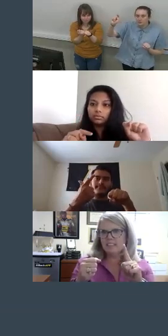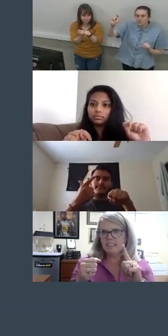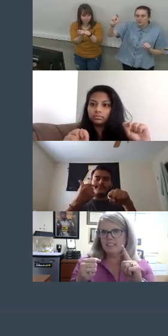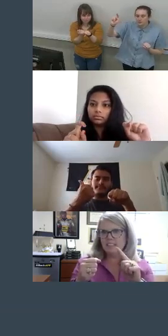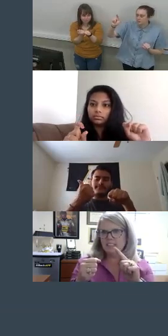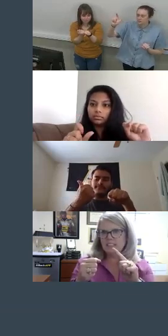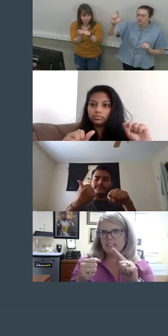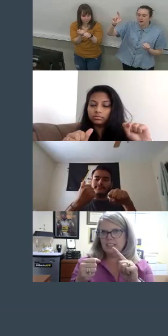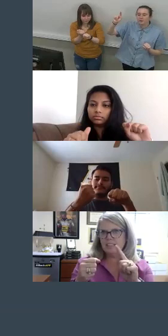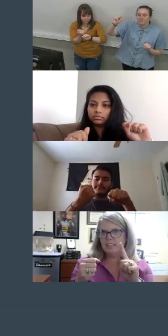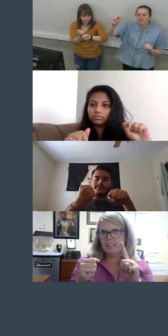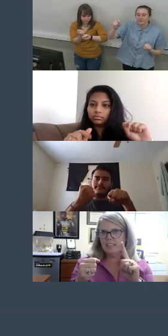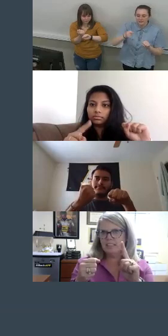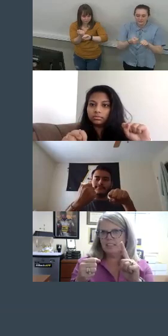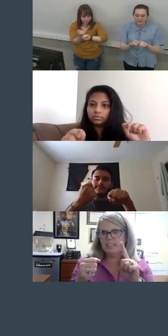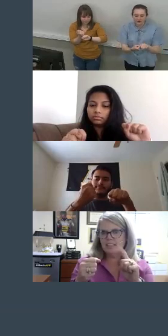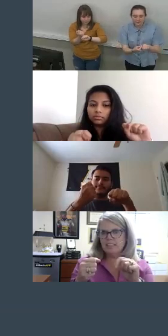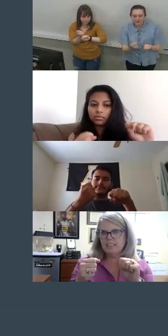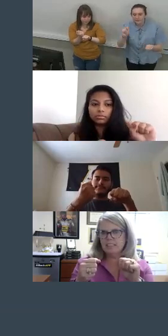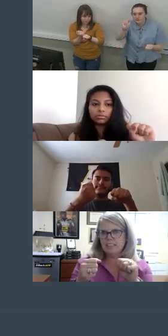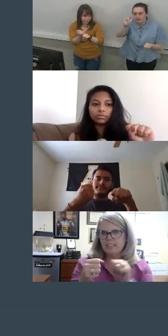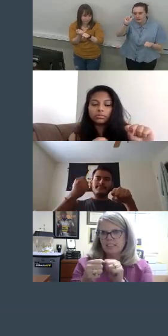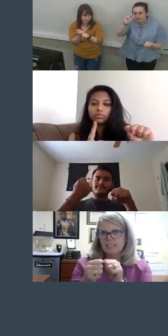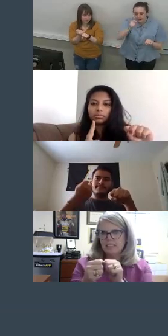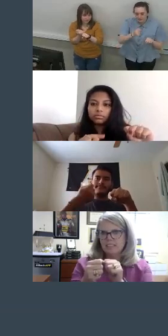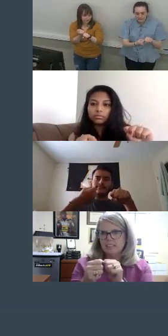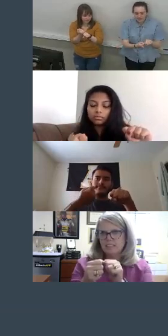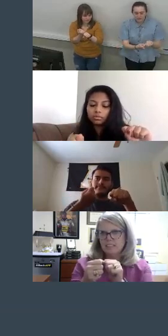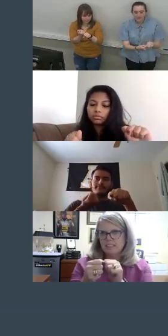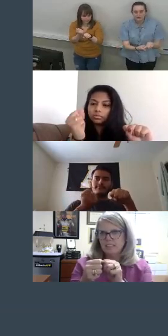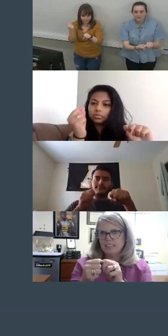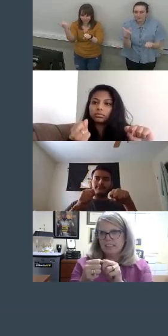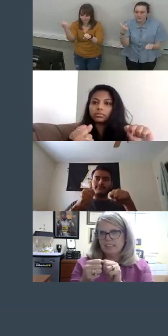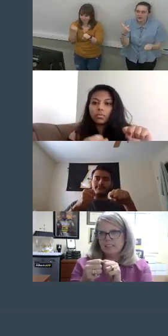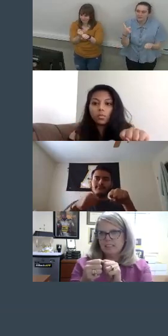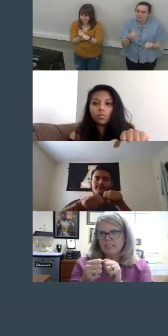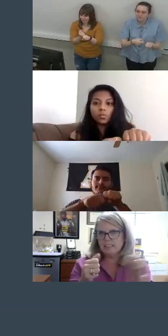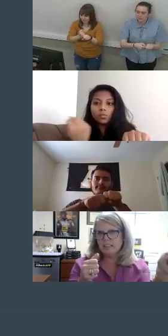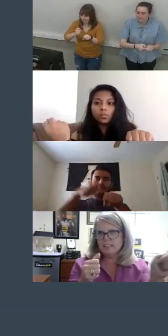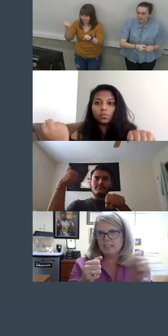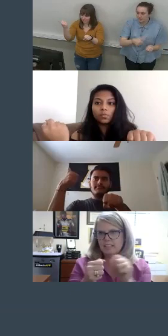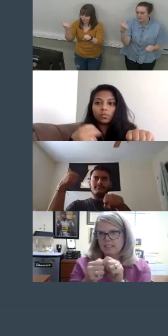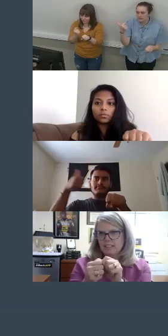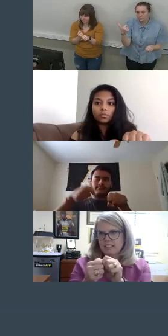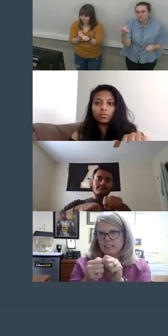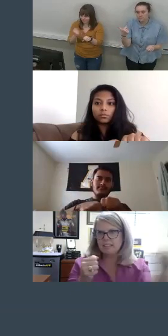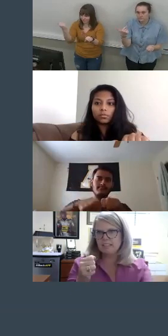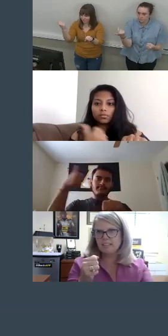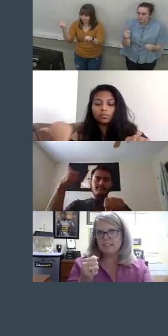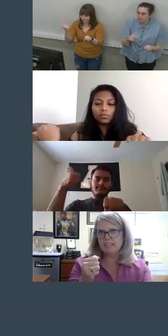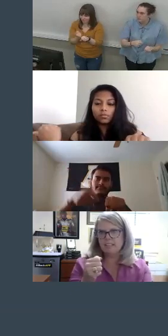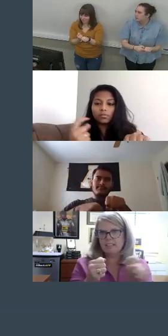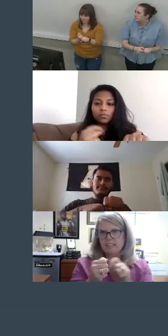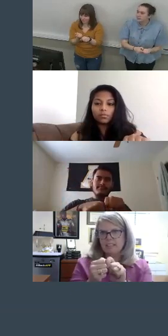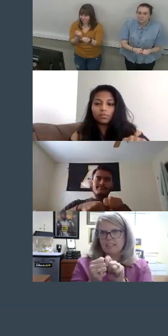under your thumb under your index finger. So it's kind of raised. You're gonna flick it out, like it's being kicked out.